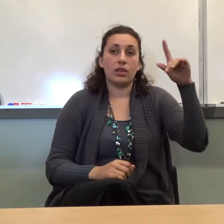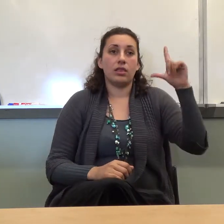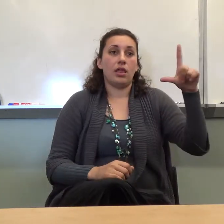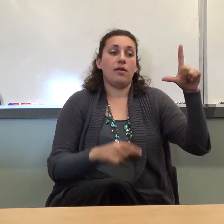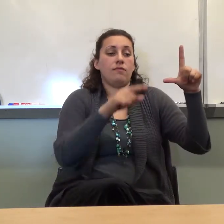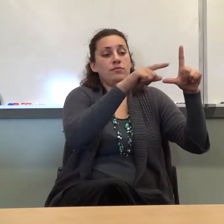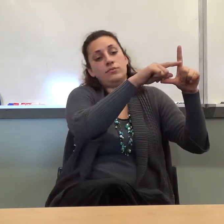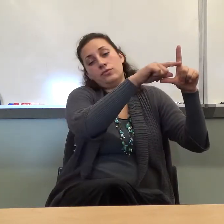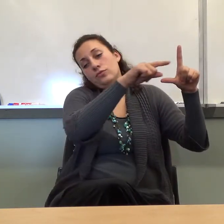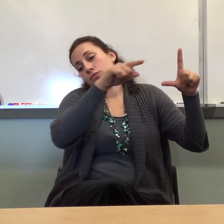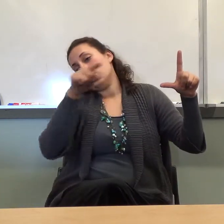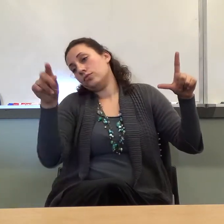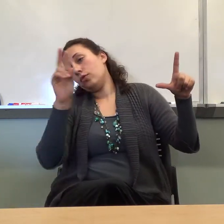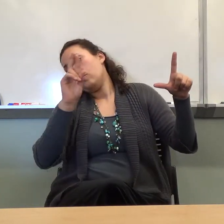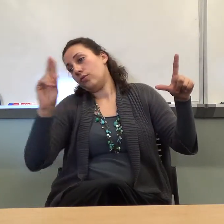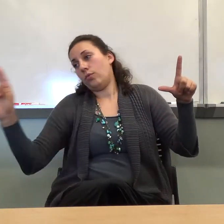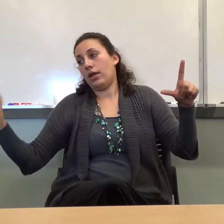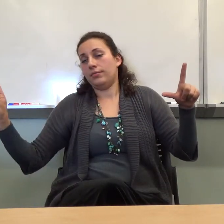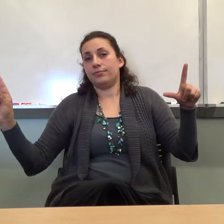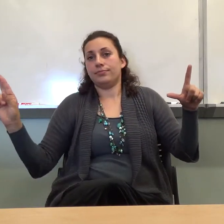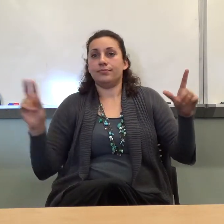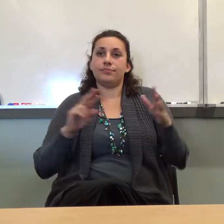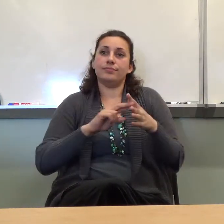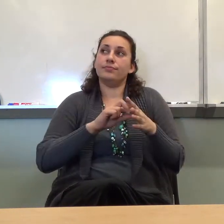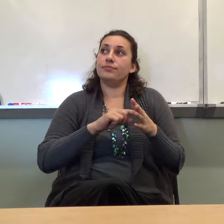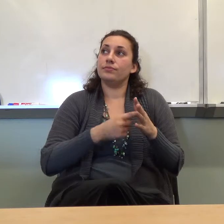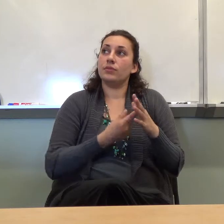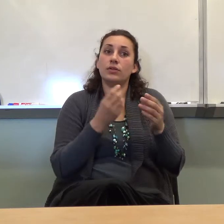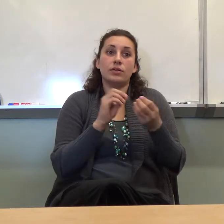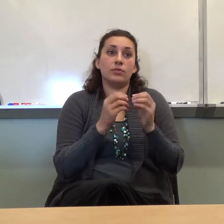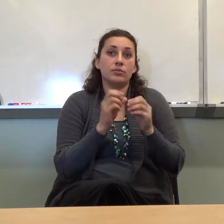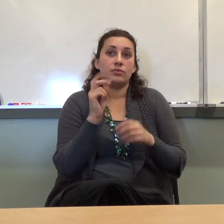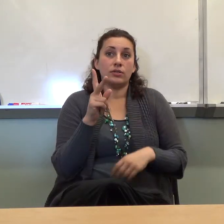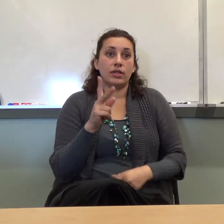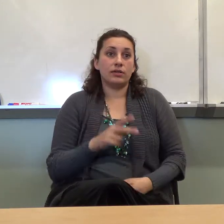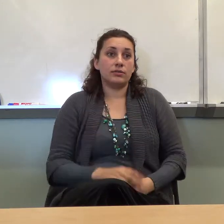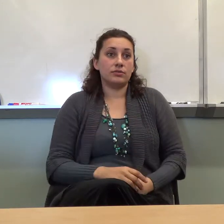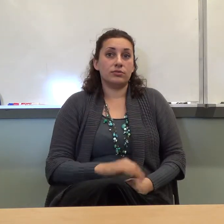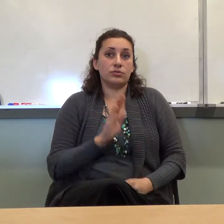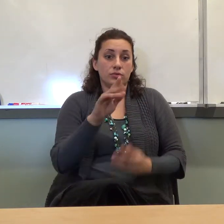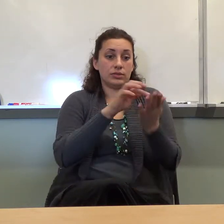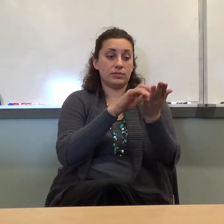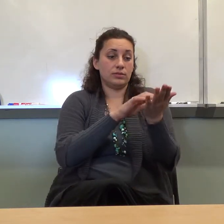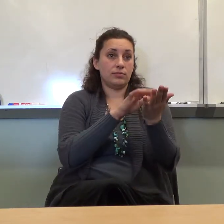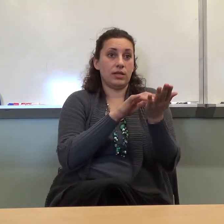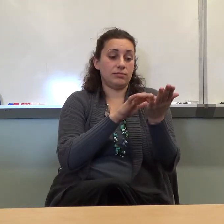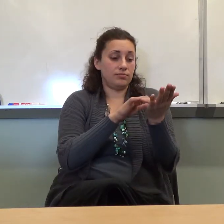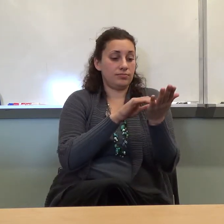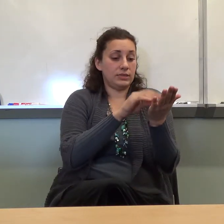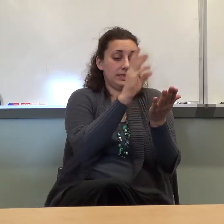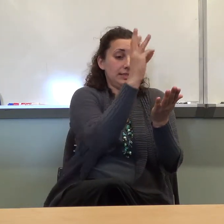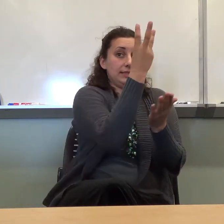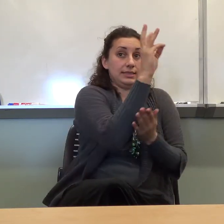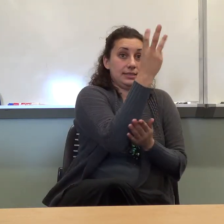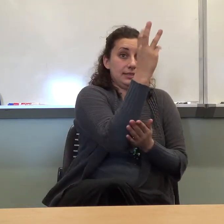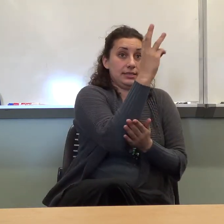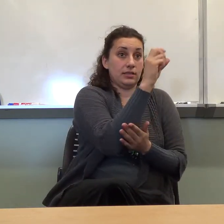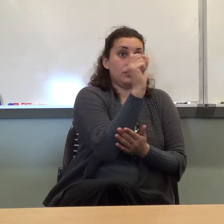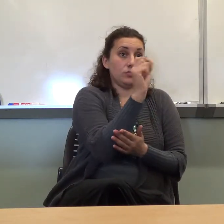the operations and the numbers and so forth. So on the keypad, you push in 16.4. The decimal